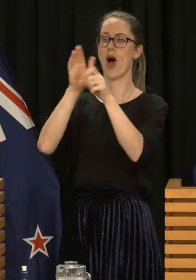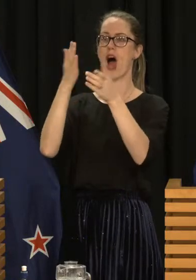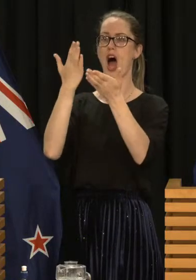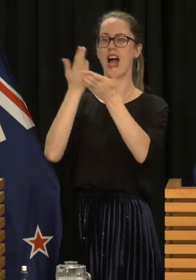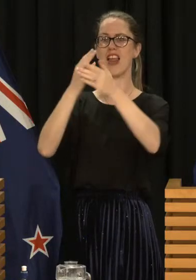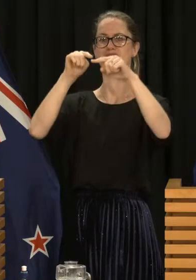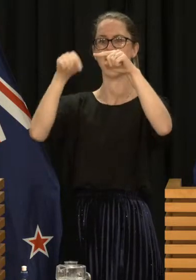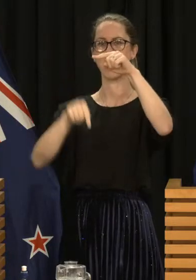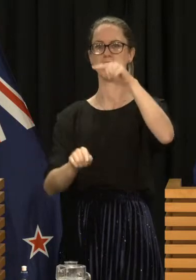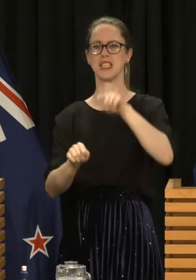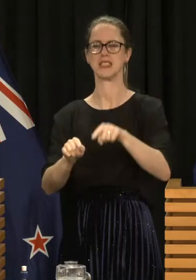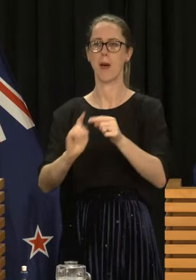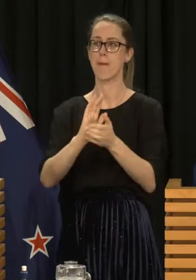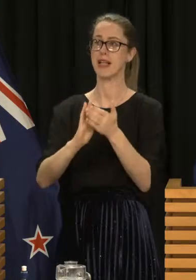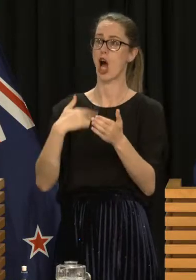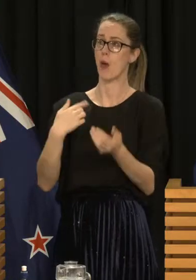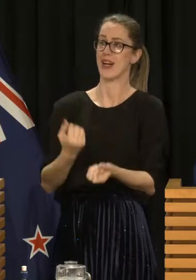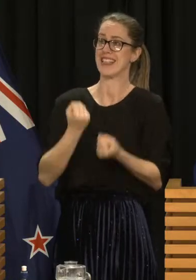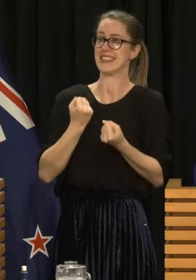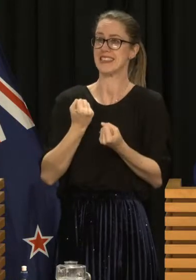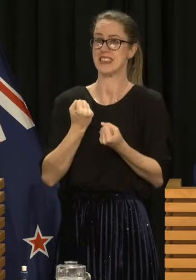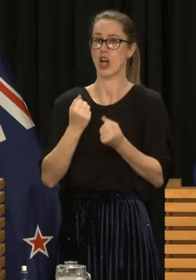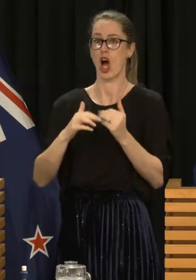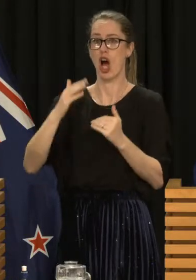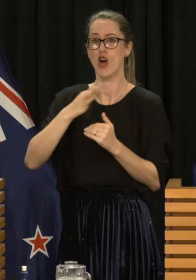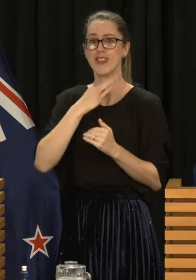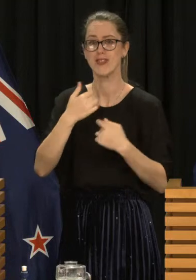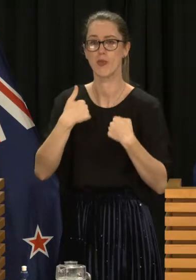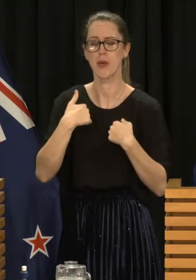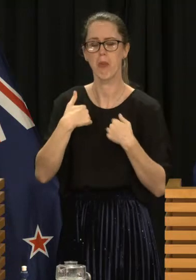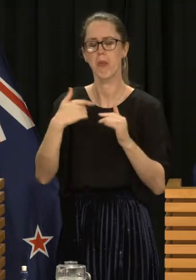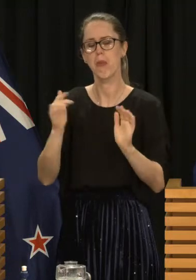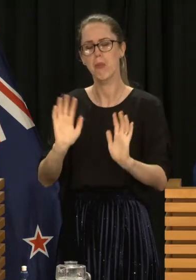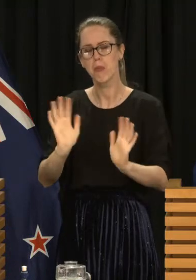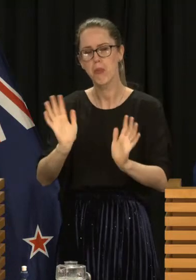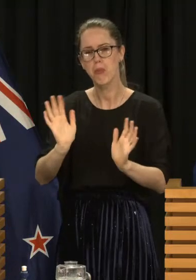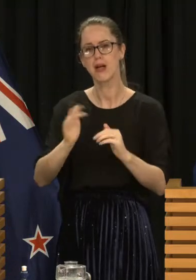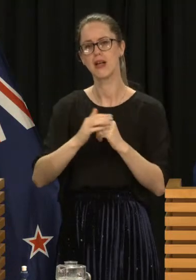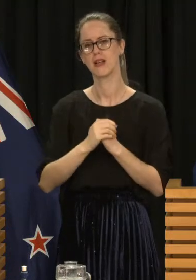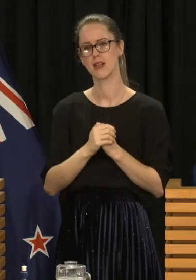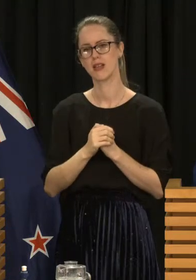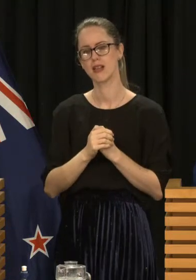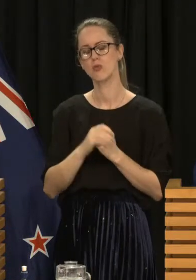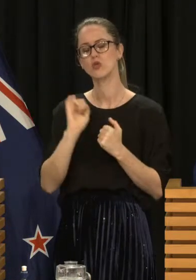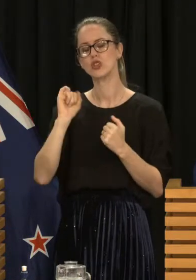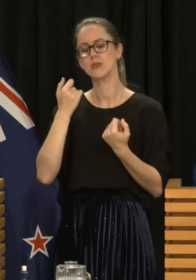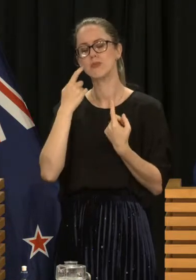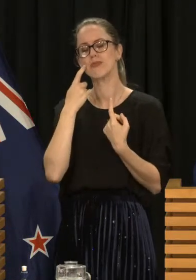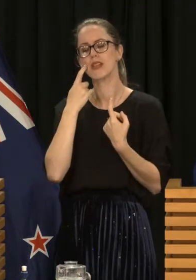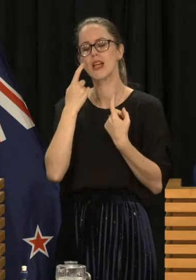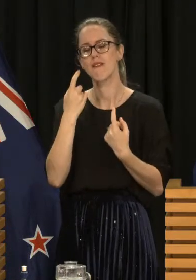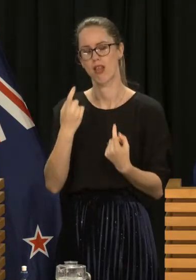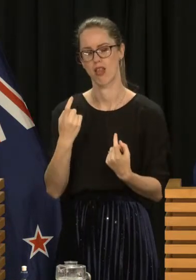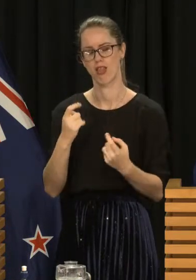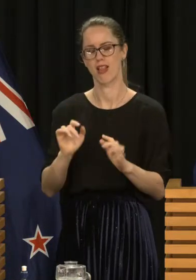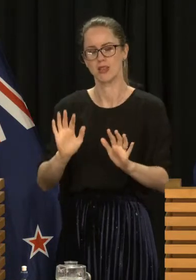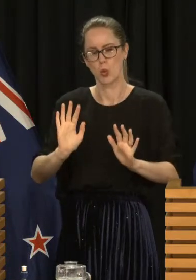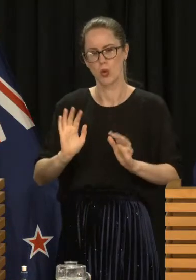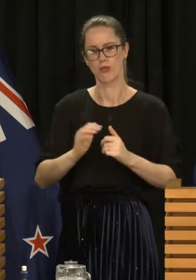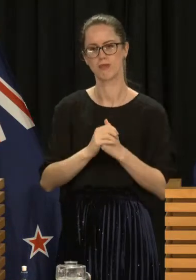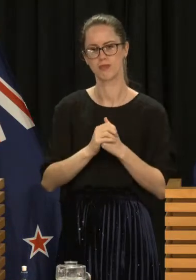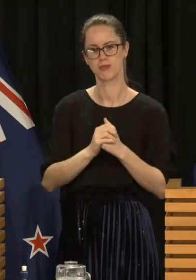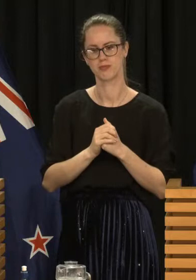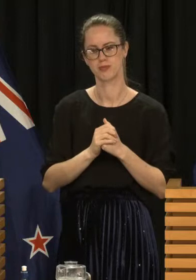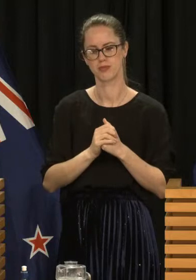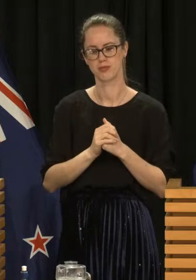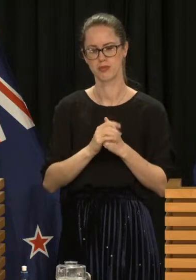positive for COVID-19 does not necessarily increase the risk for you. So again, these are very, very precautionary steps that we're taking. As you will